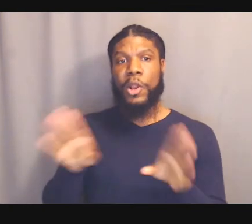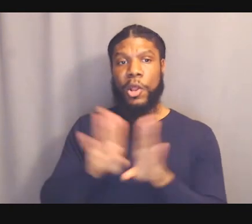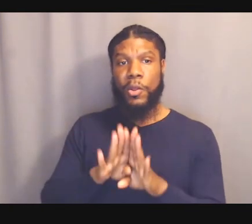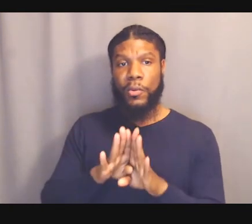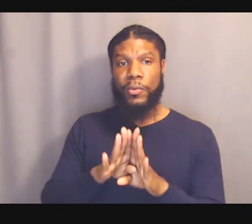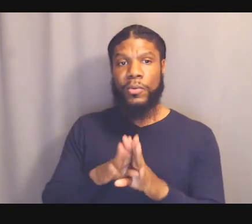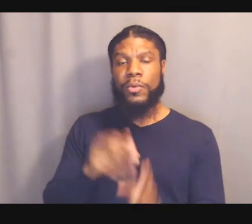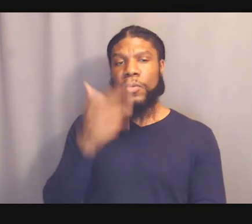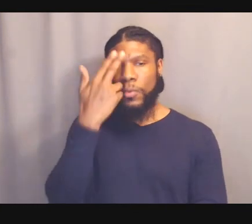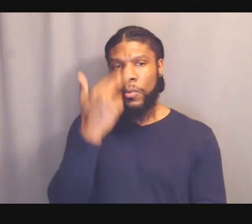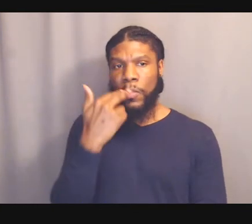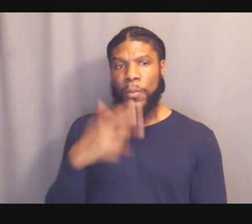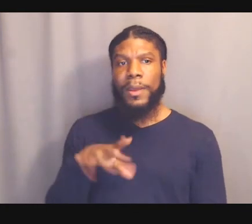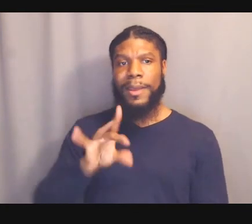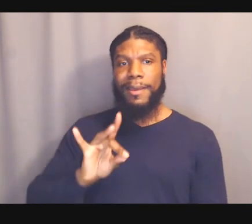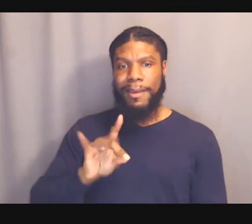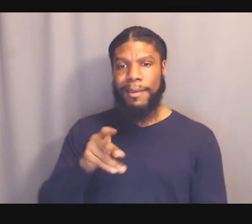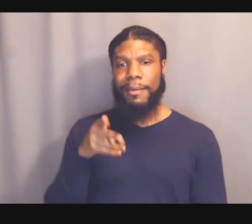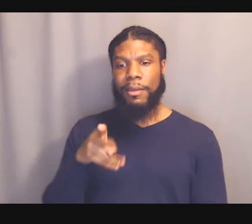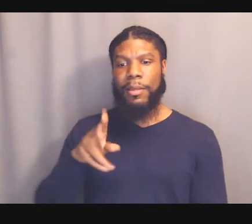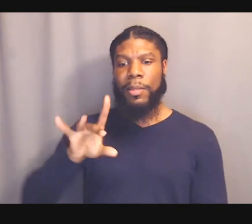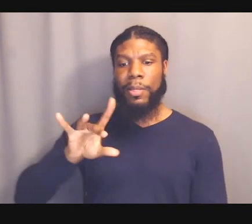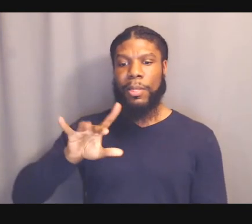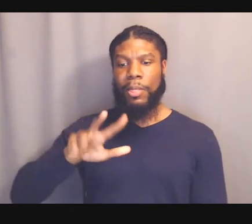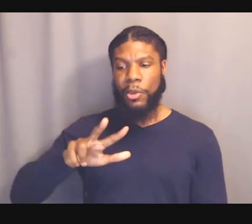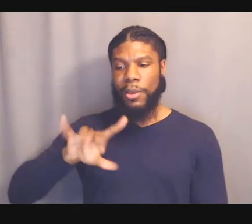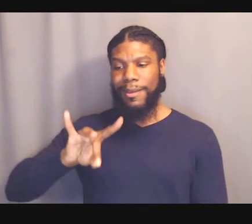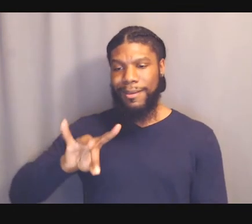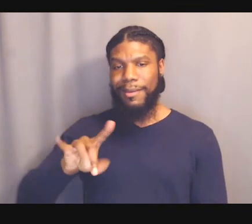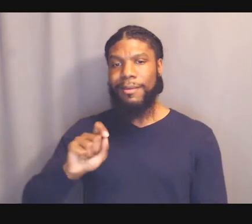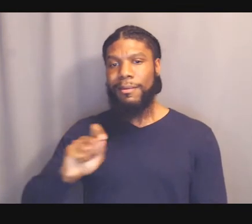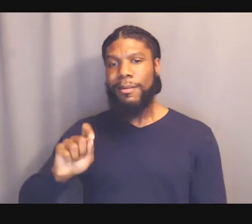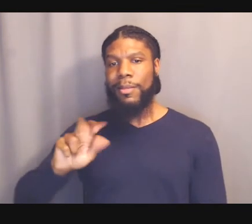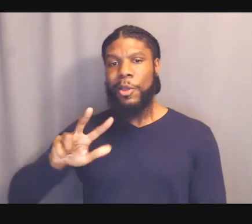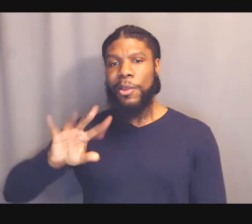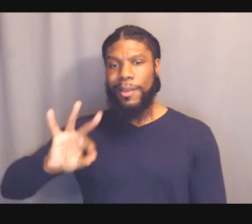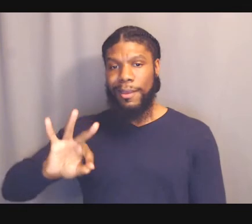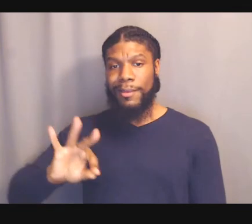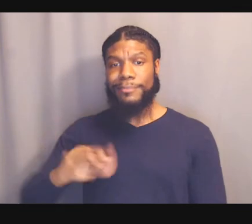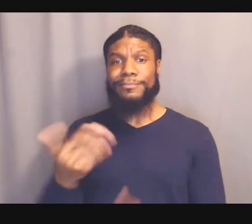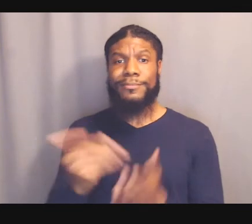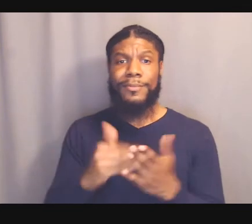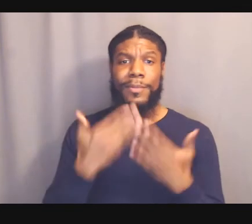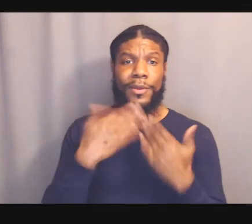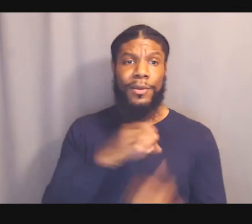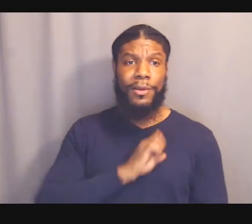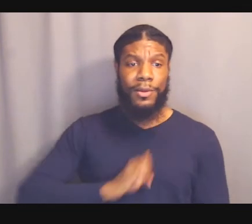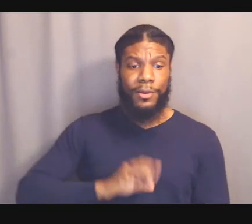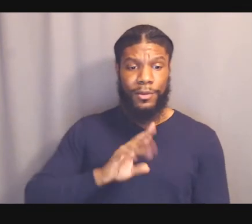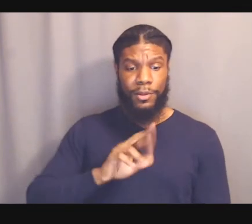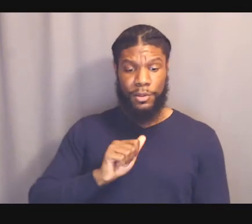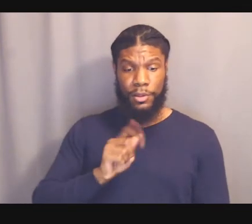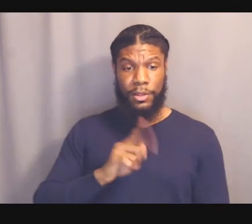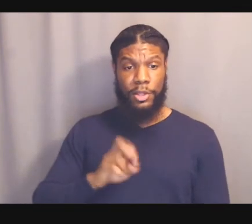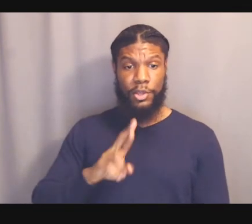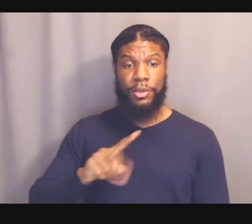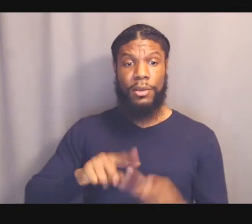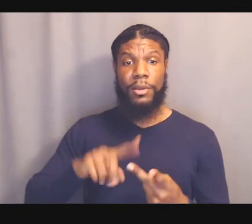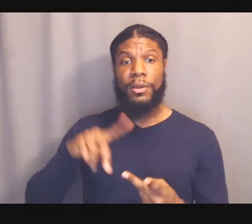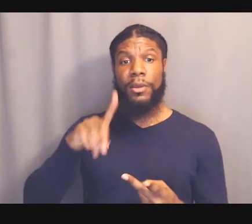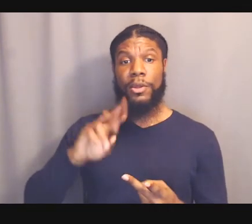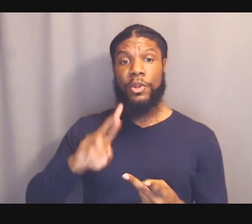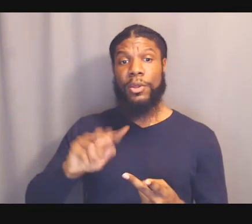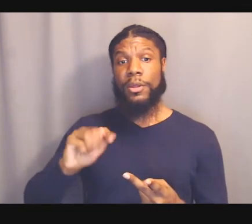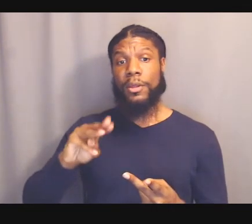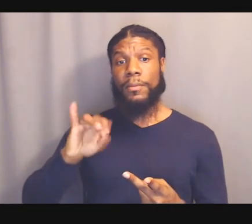Romans 8, 38 and 39. Again, thank you, Elder Frazier. Thank you, Dr. Tammy. Thank